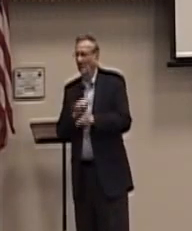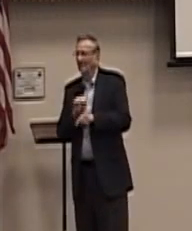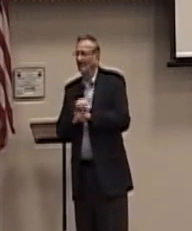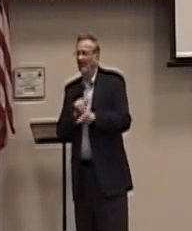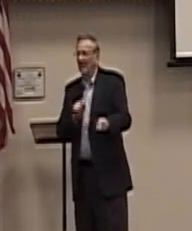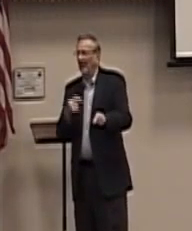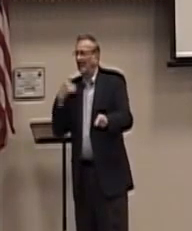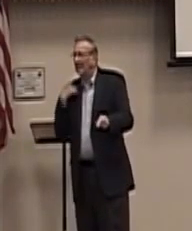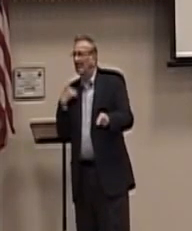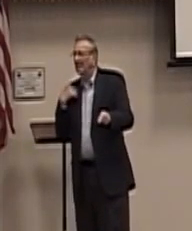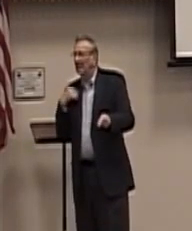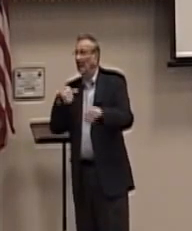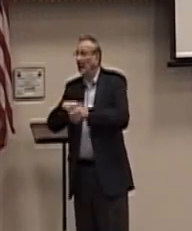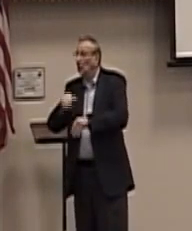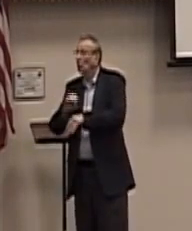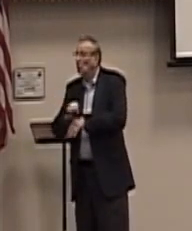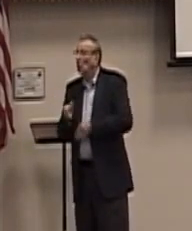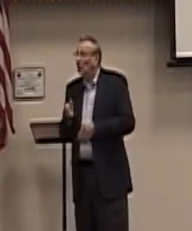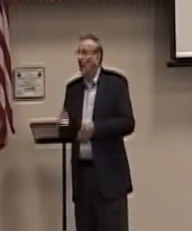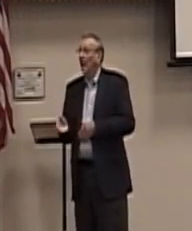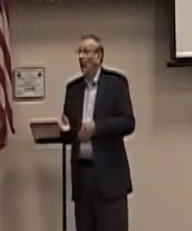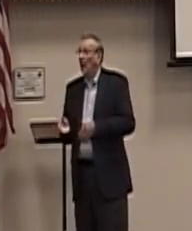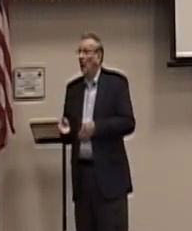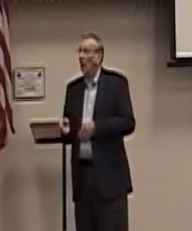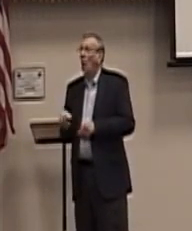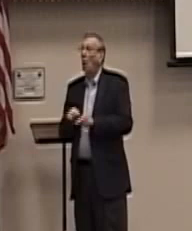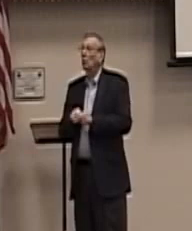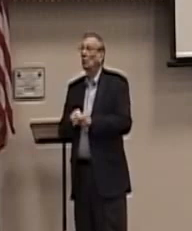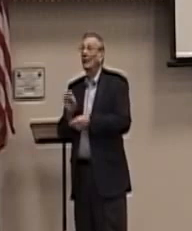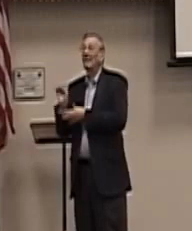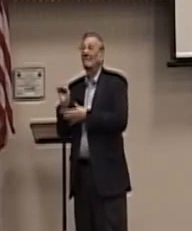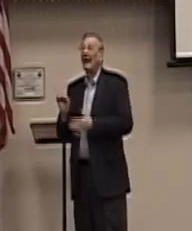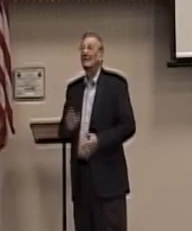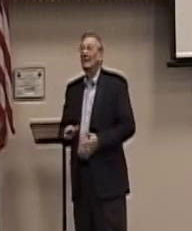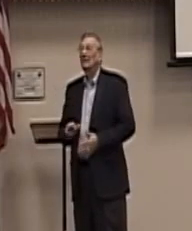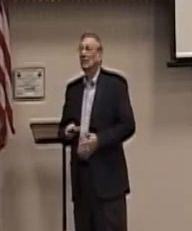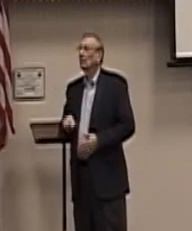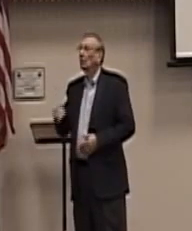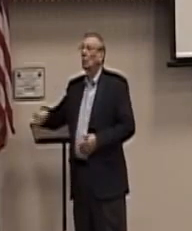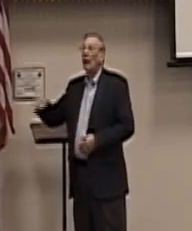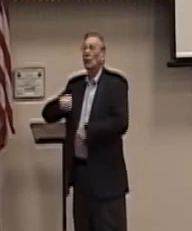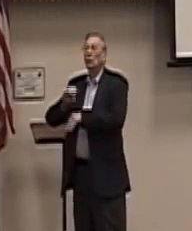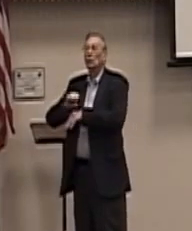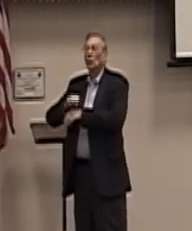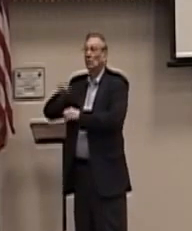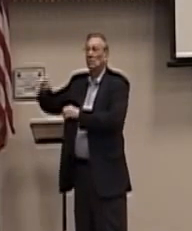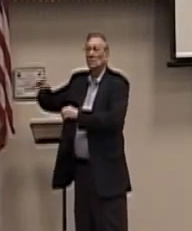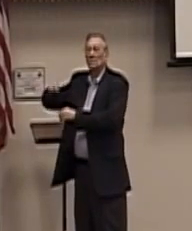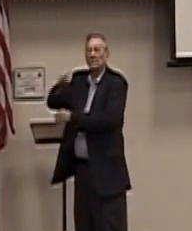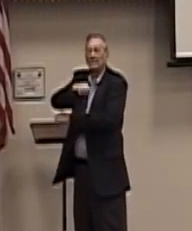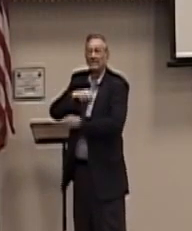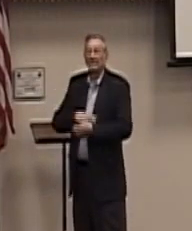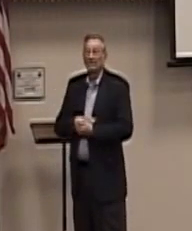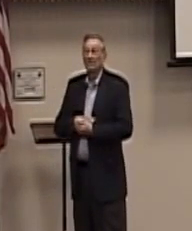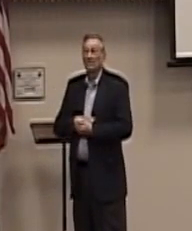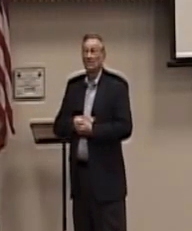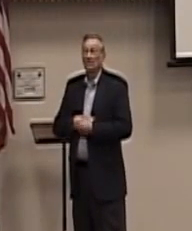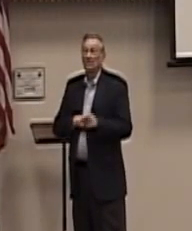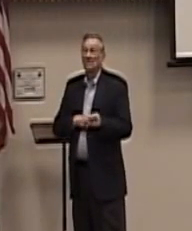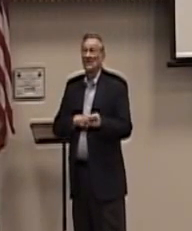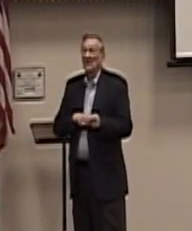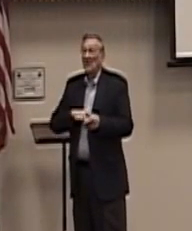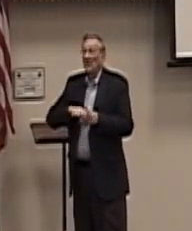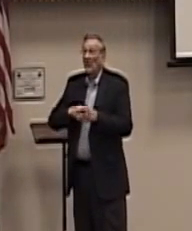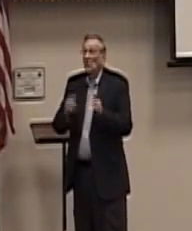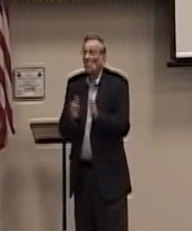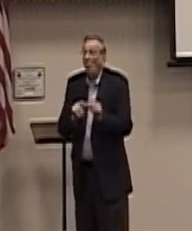they carry out among the body there, but also evangelistic assignments within the neighborhood surrounding the church. Osvaldo has started a small